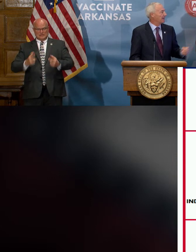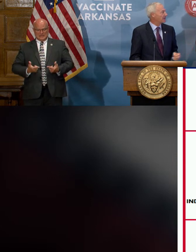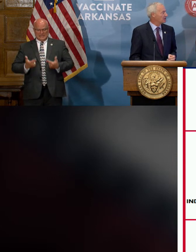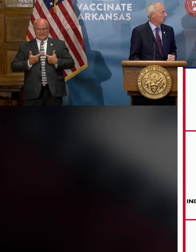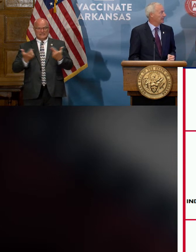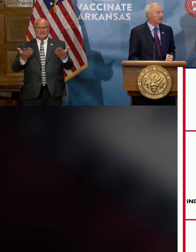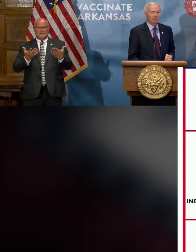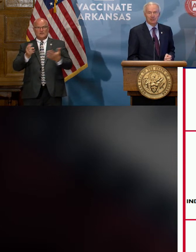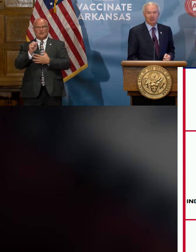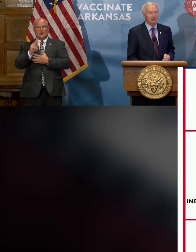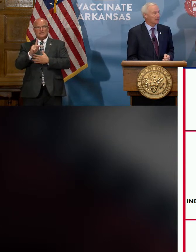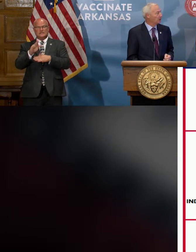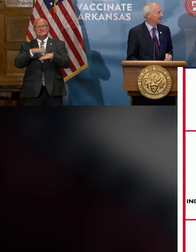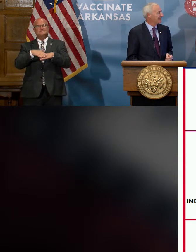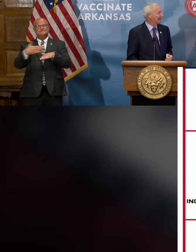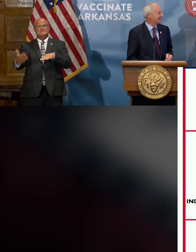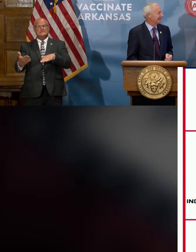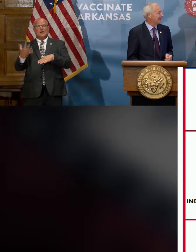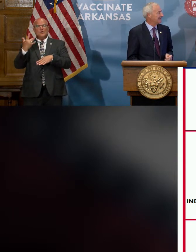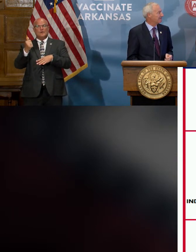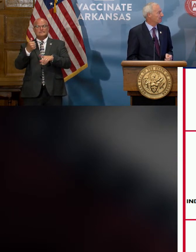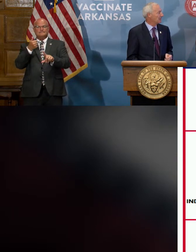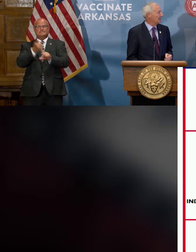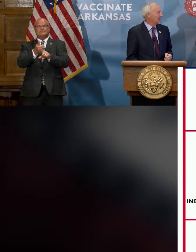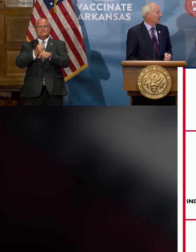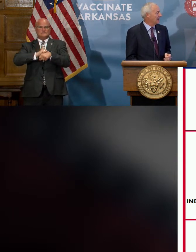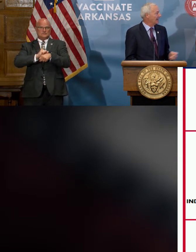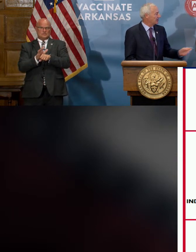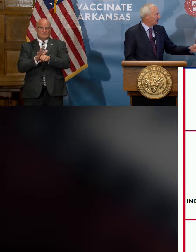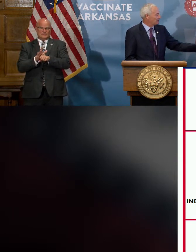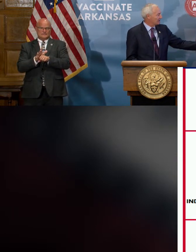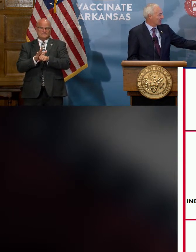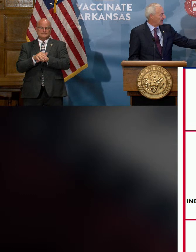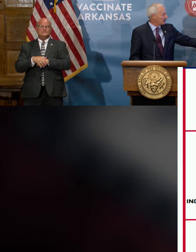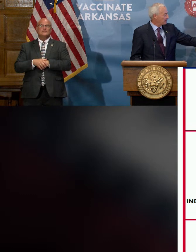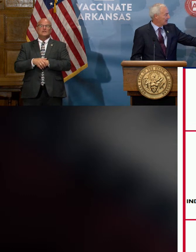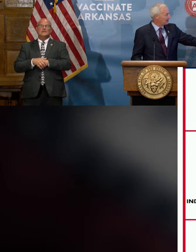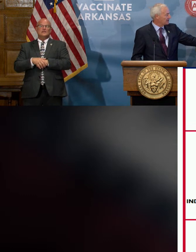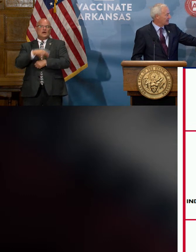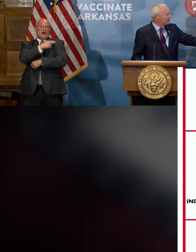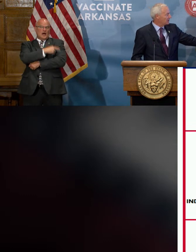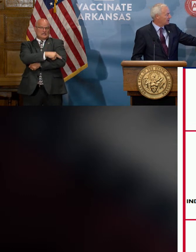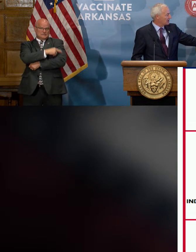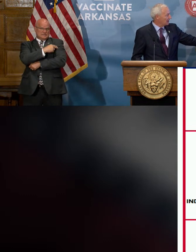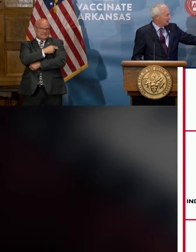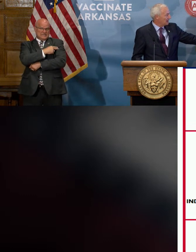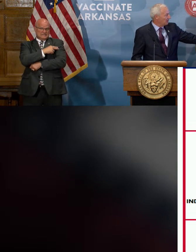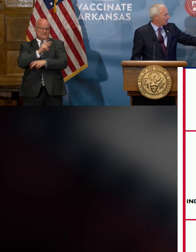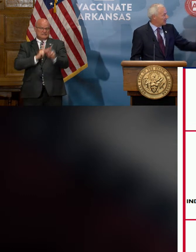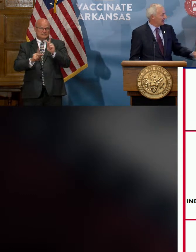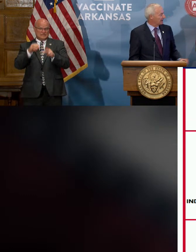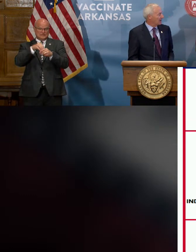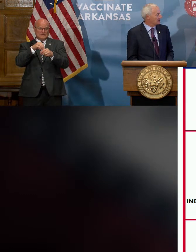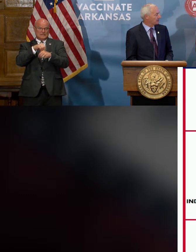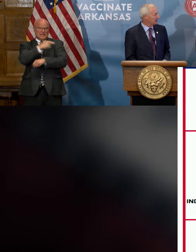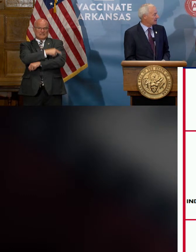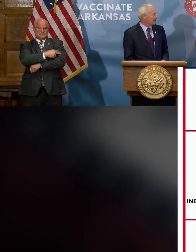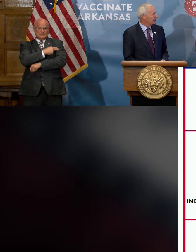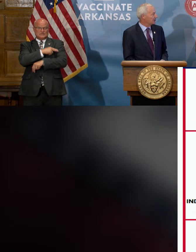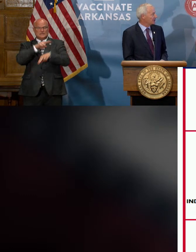that have passed away as a result of COVID-19. In terms of our hospitalizations, we're down